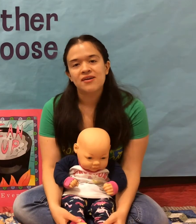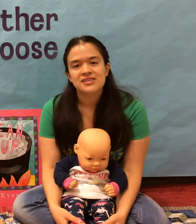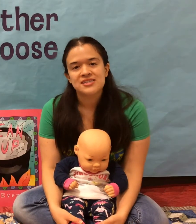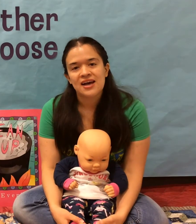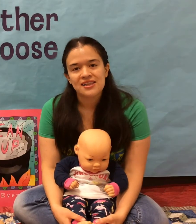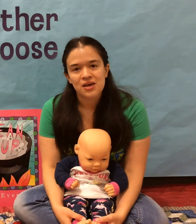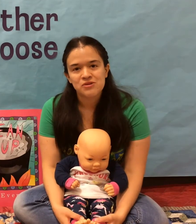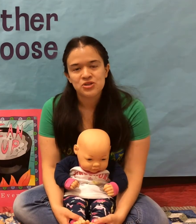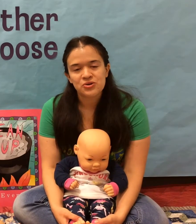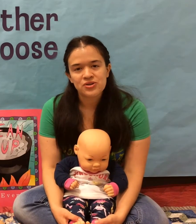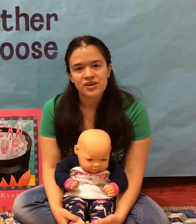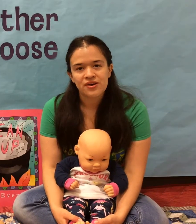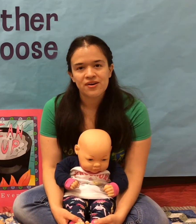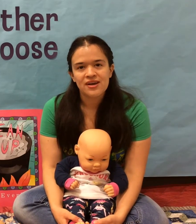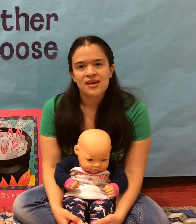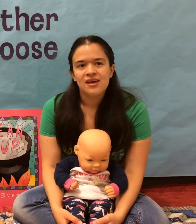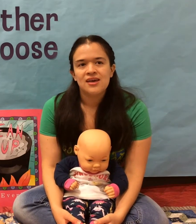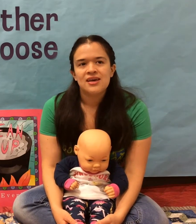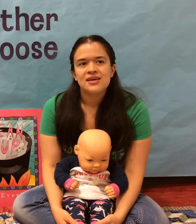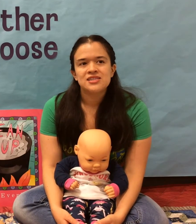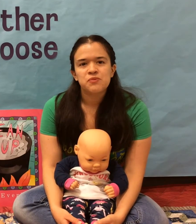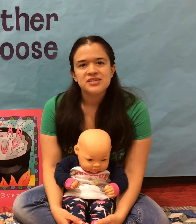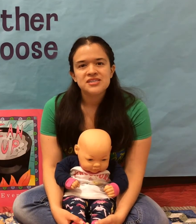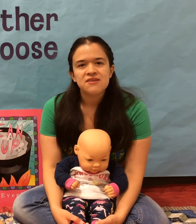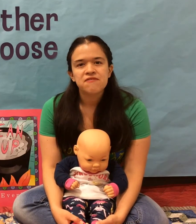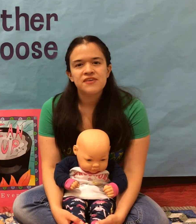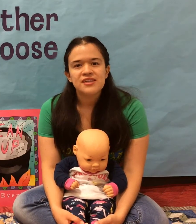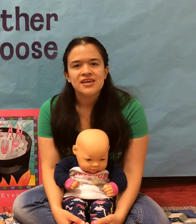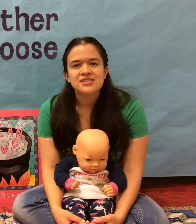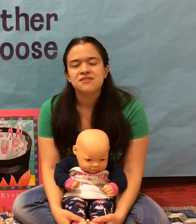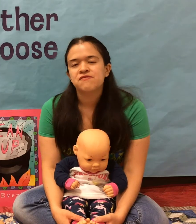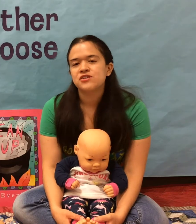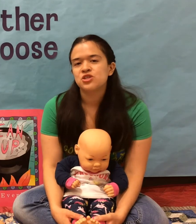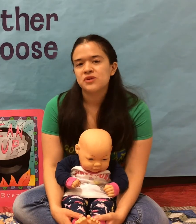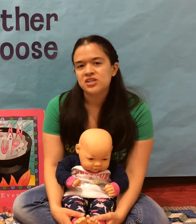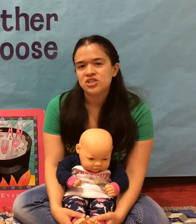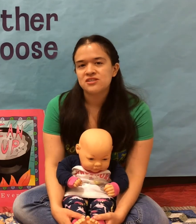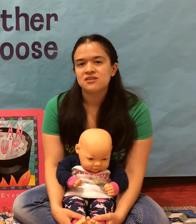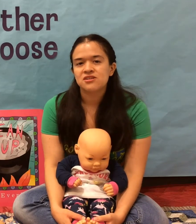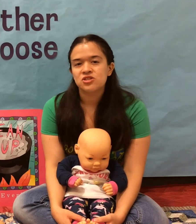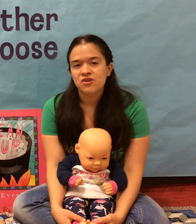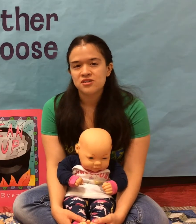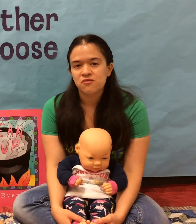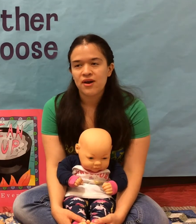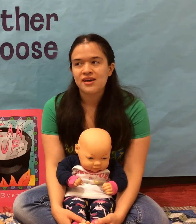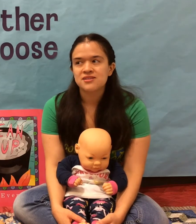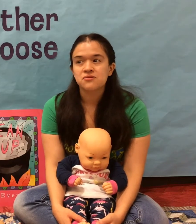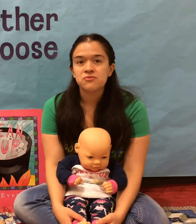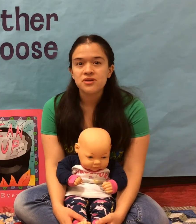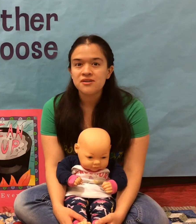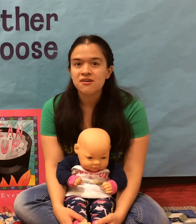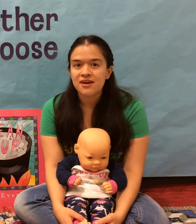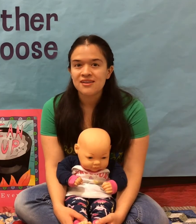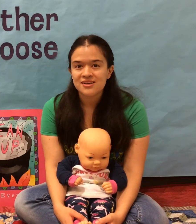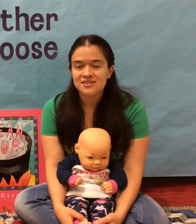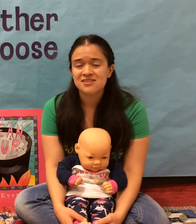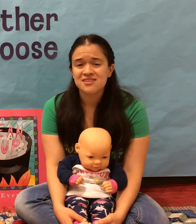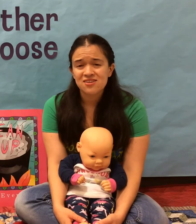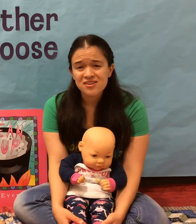American Sign Language earlier, expressing feelings and frustrations in a constructive way is a really great lesson to start